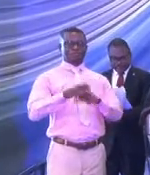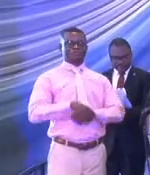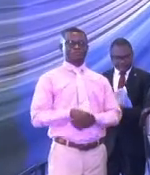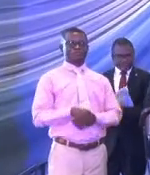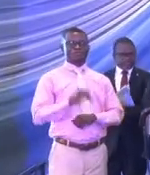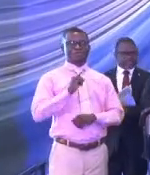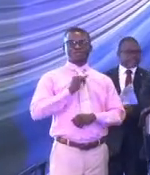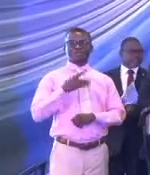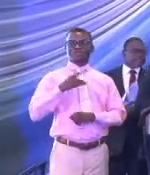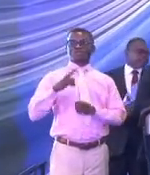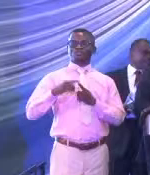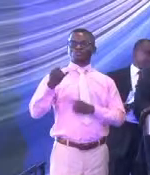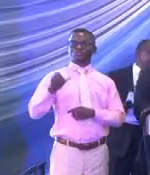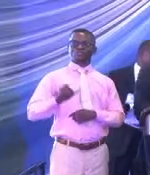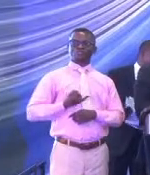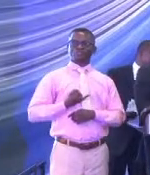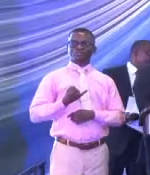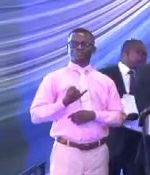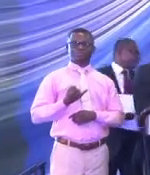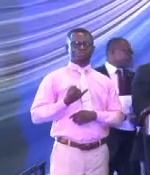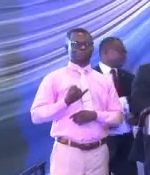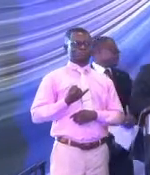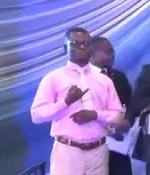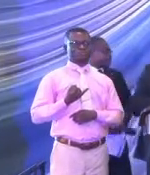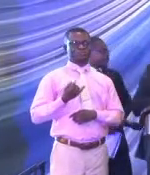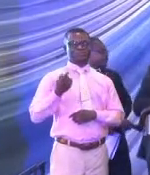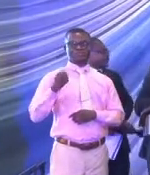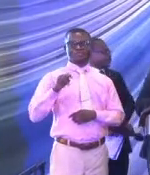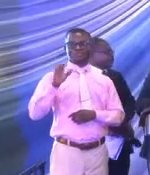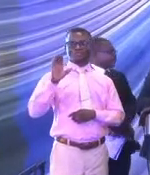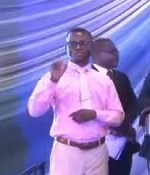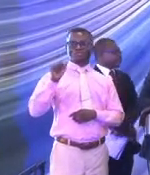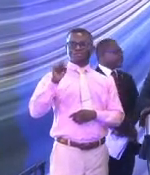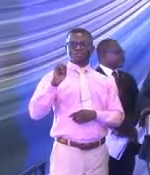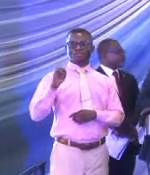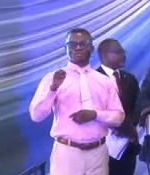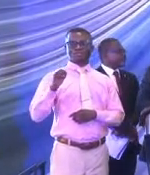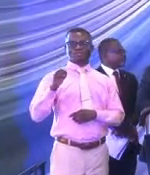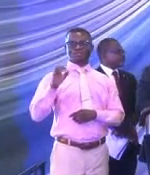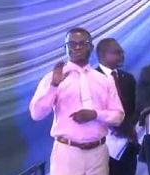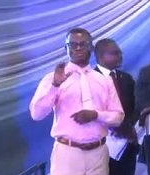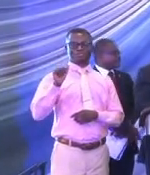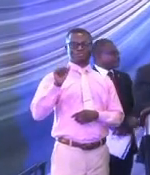I would like to invite the cash people in the room.